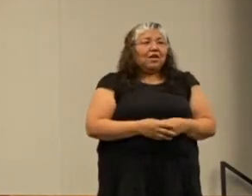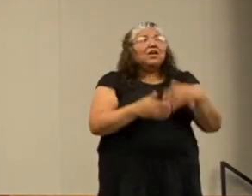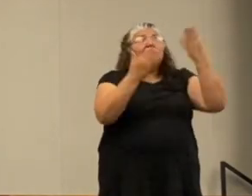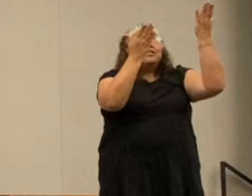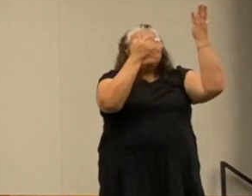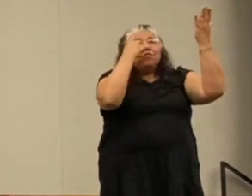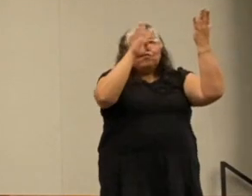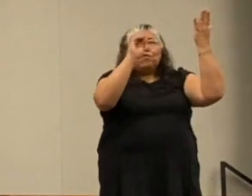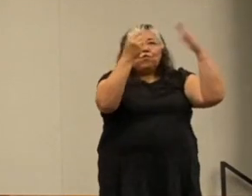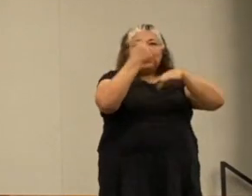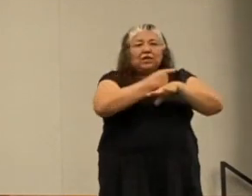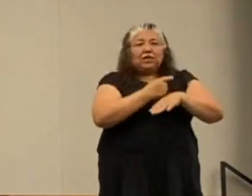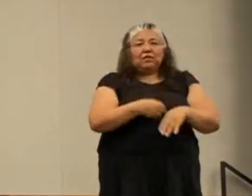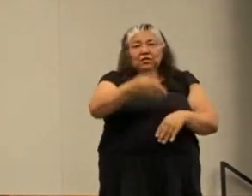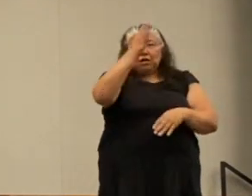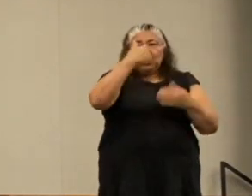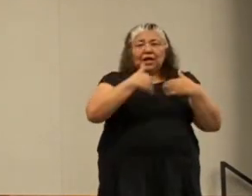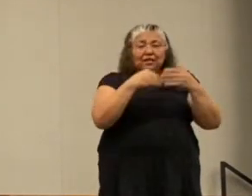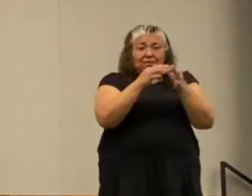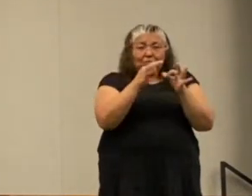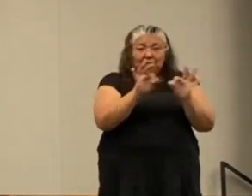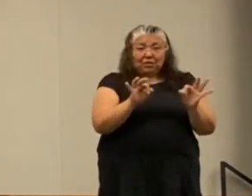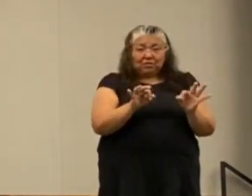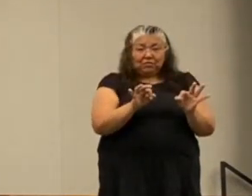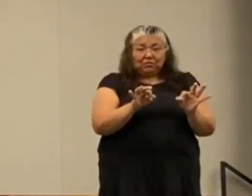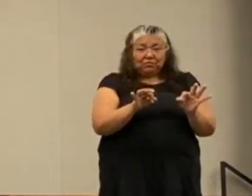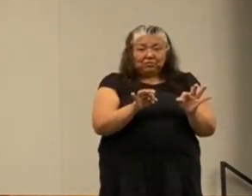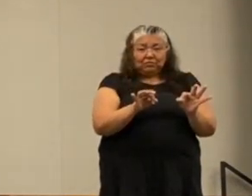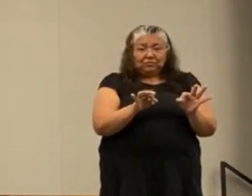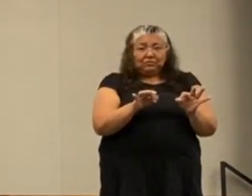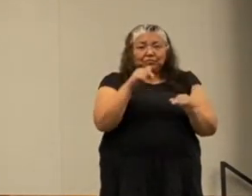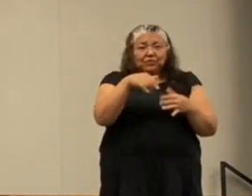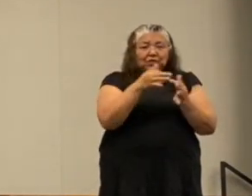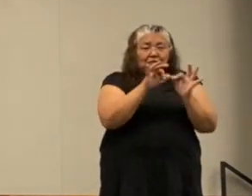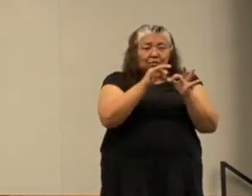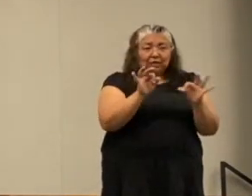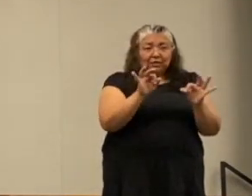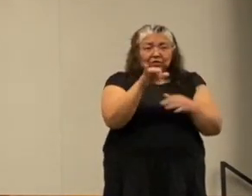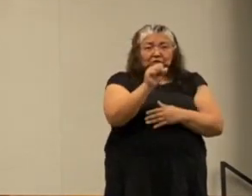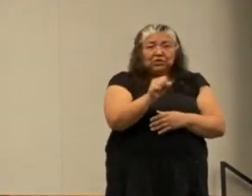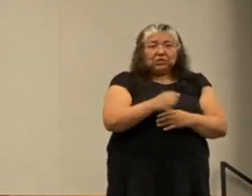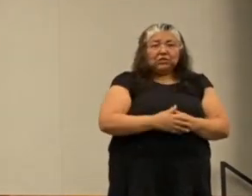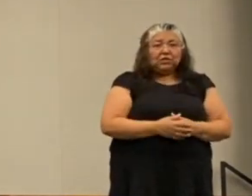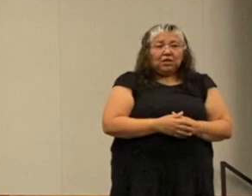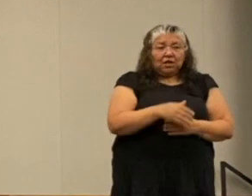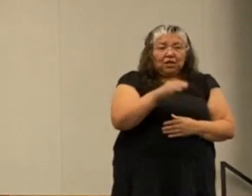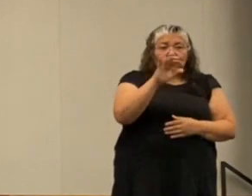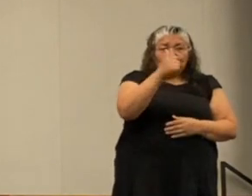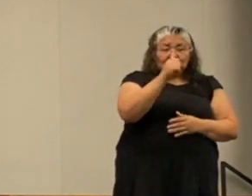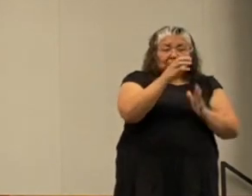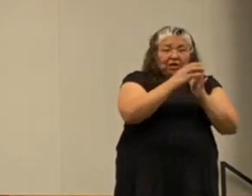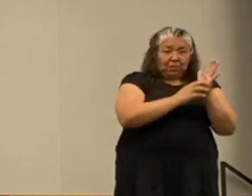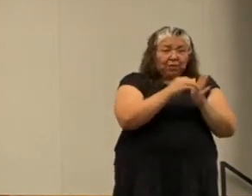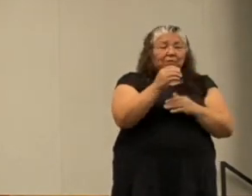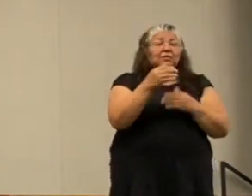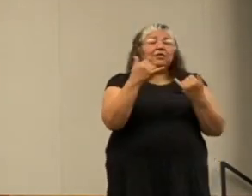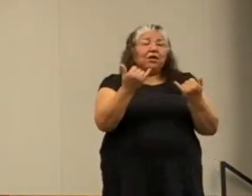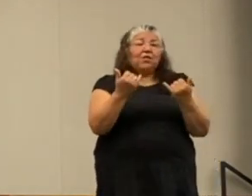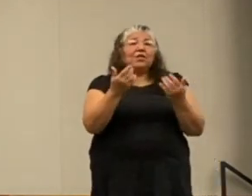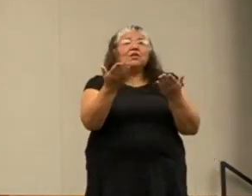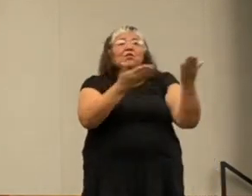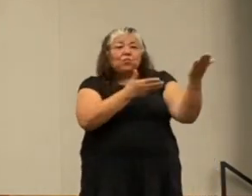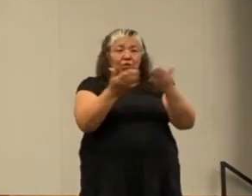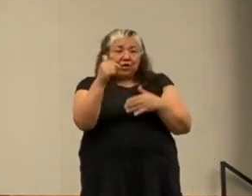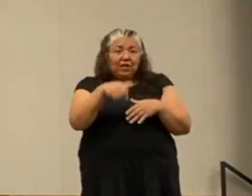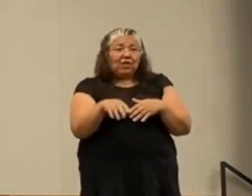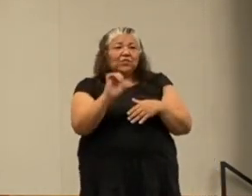40 days, and God has a message with him. And this message is the Ten Commandments. He's bringing down the